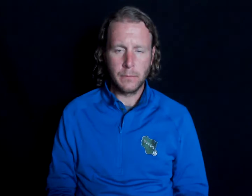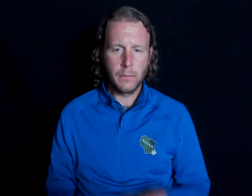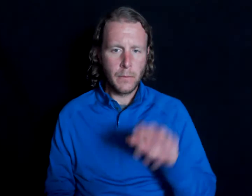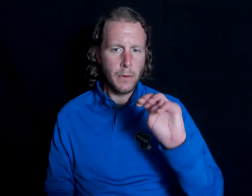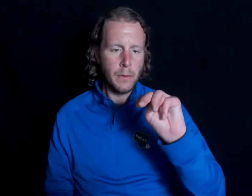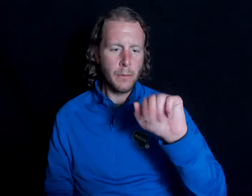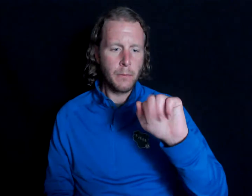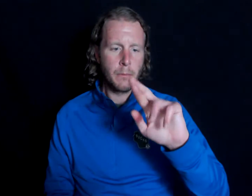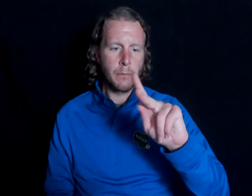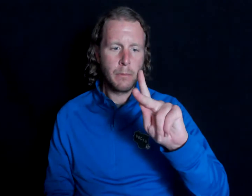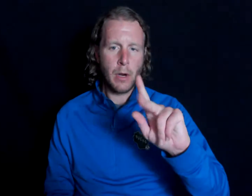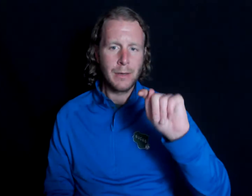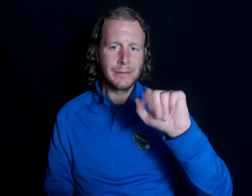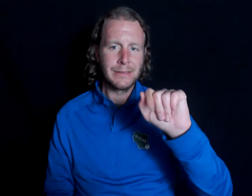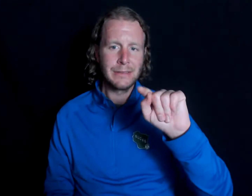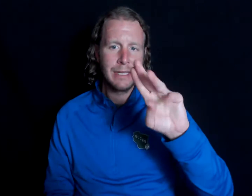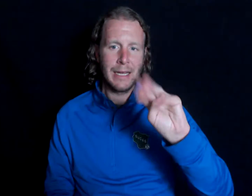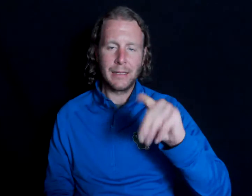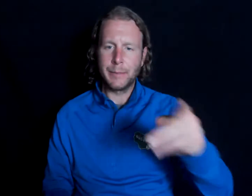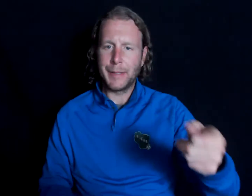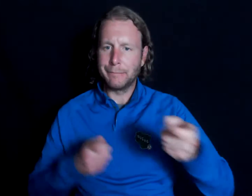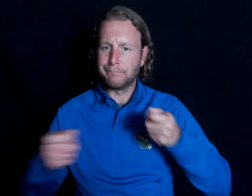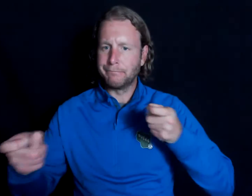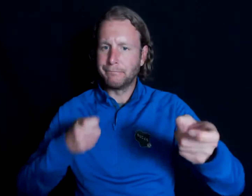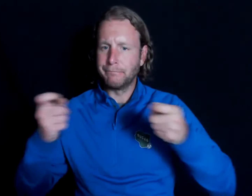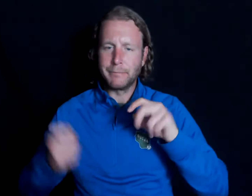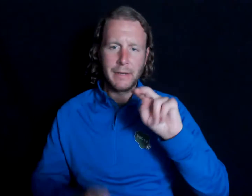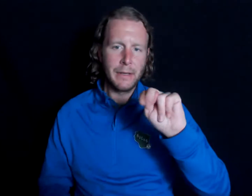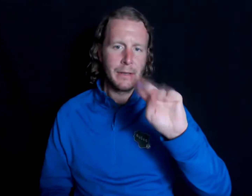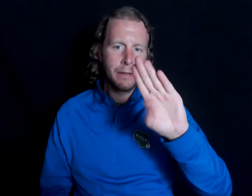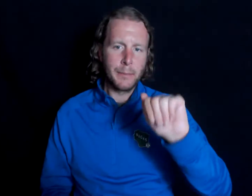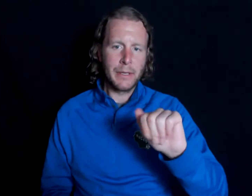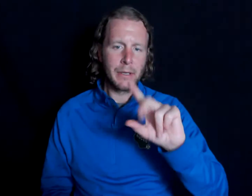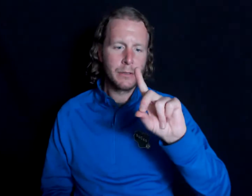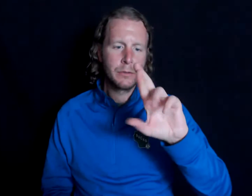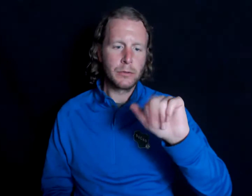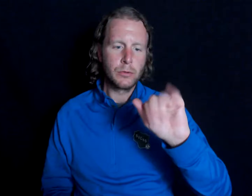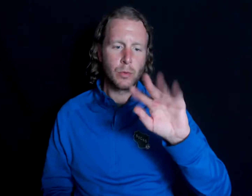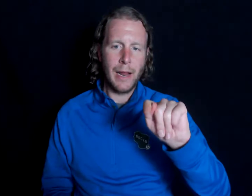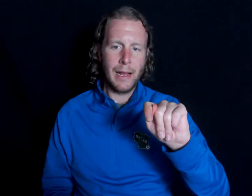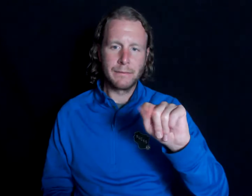great job in the draft lottery. Had a chance to do that with him for several years.